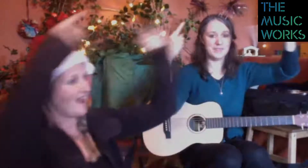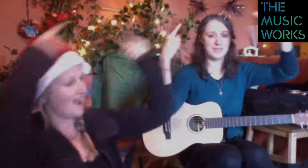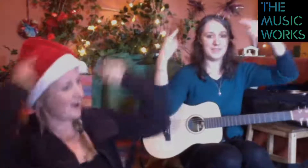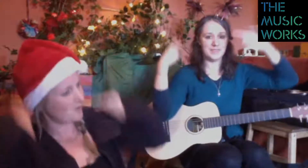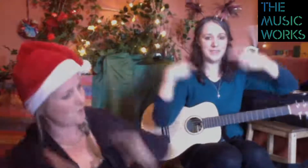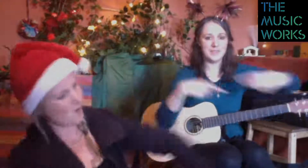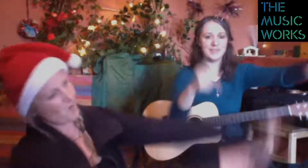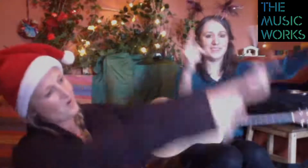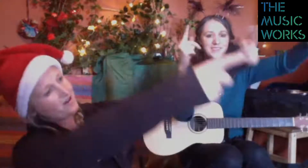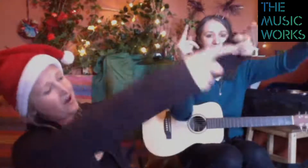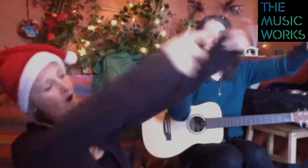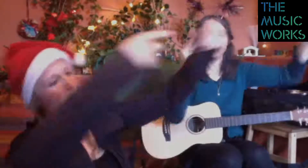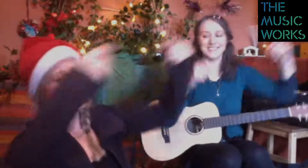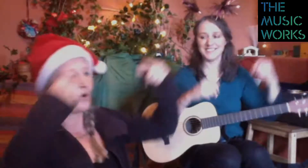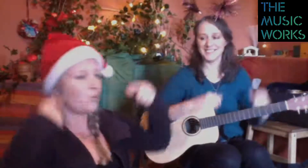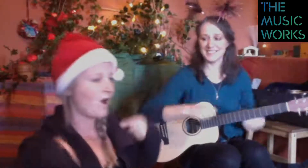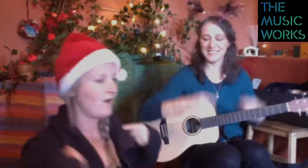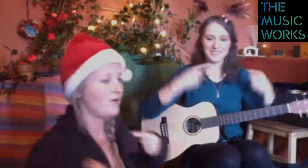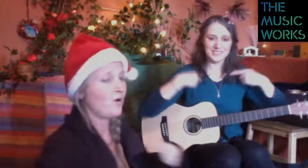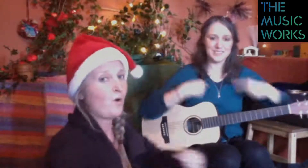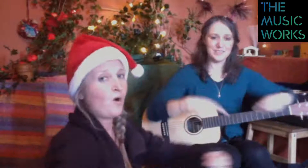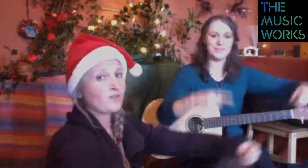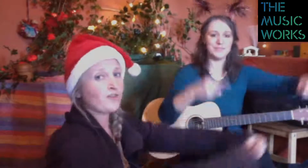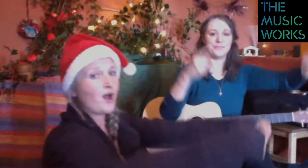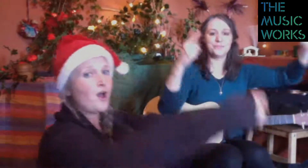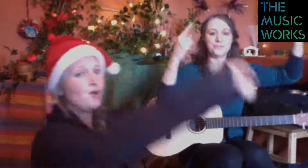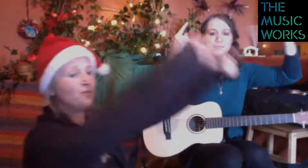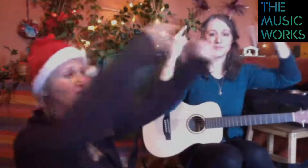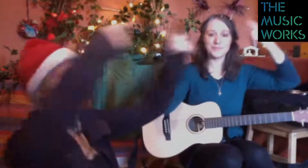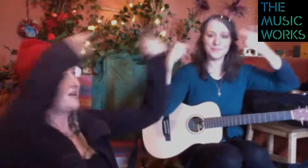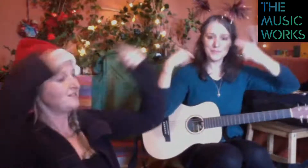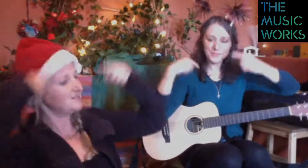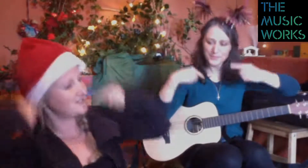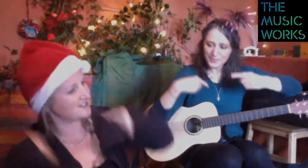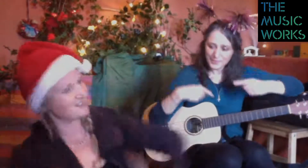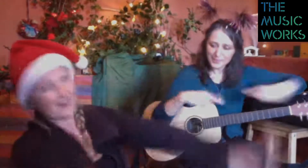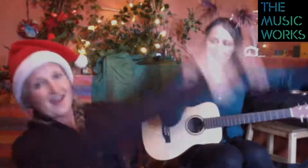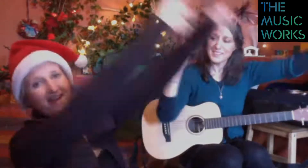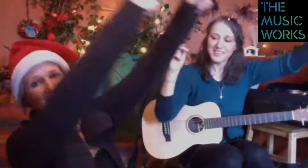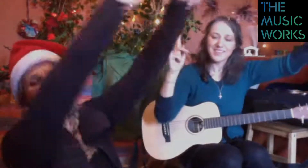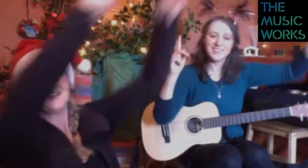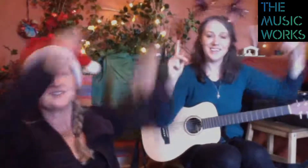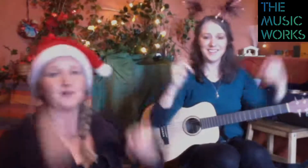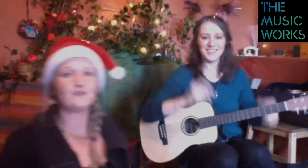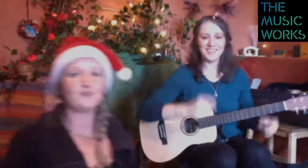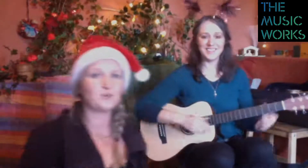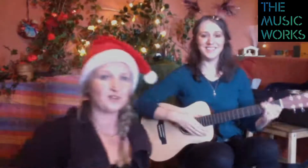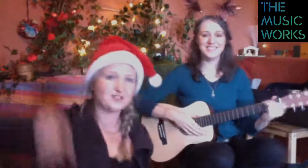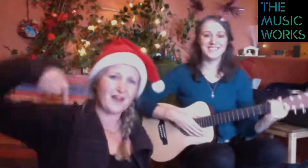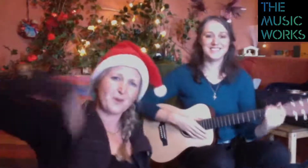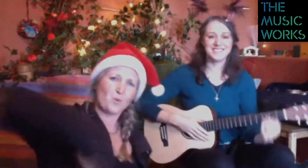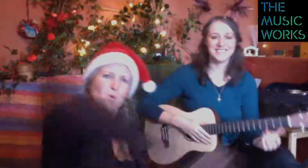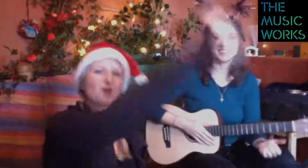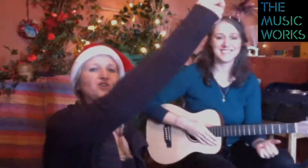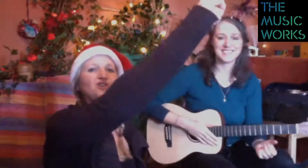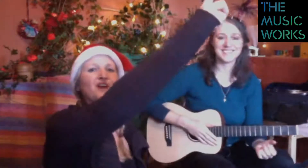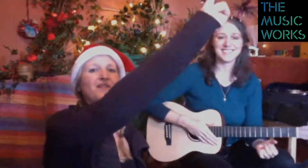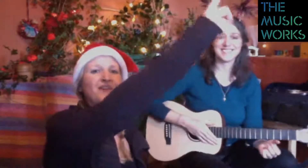Sleigh, woo! On a one horse open sleigh. So even if we just get the whoosh at the end,